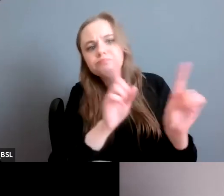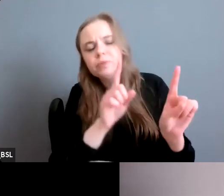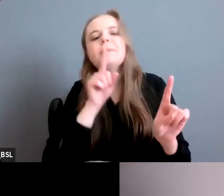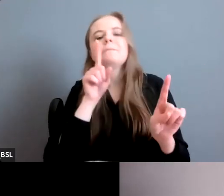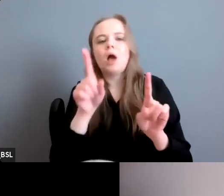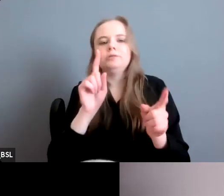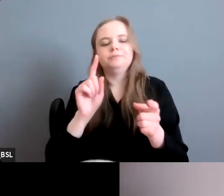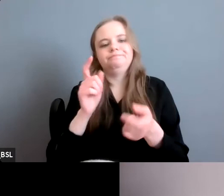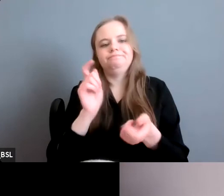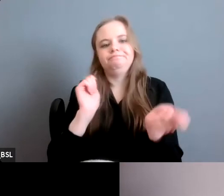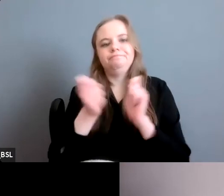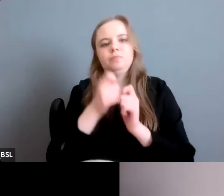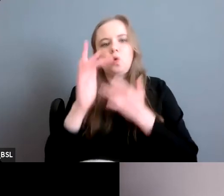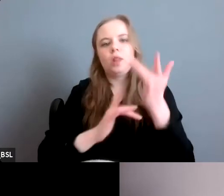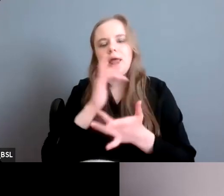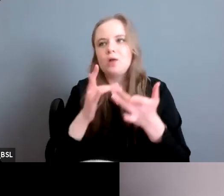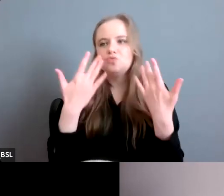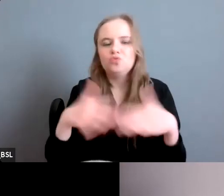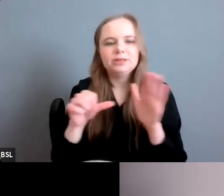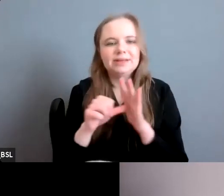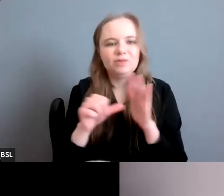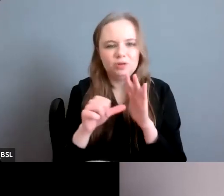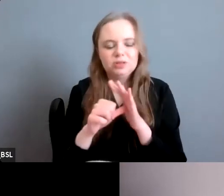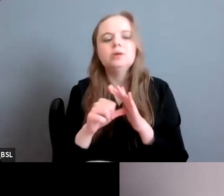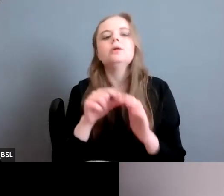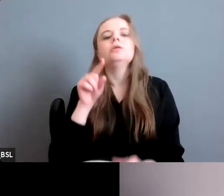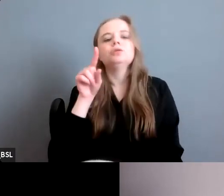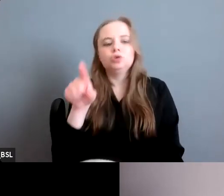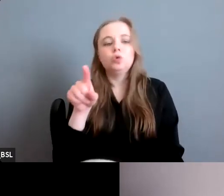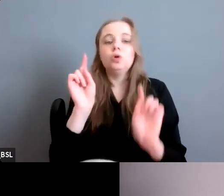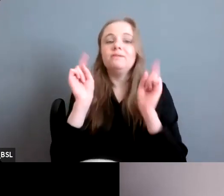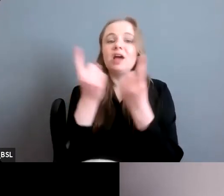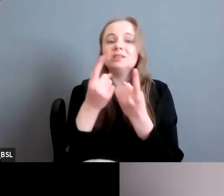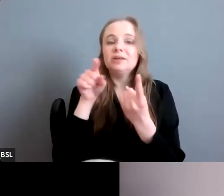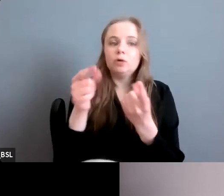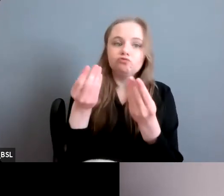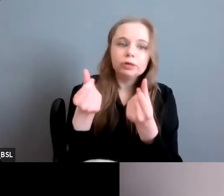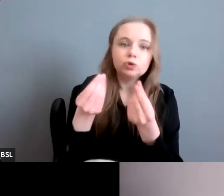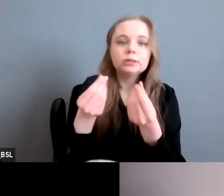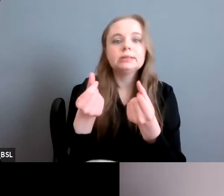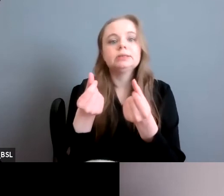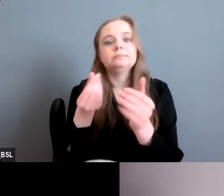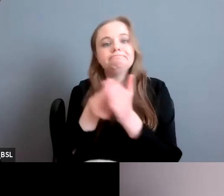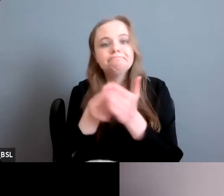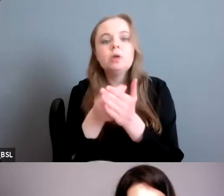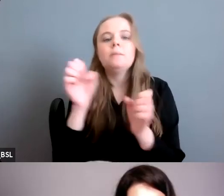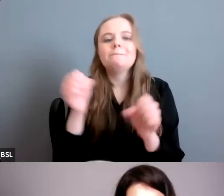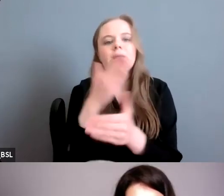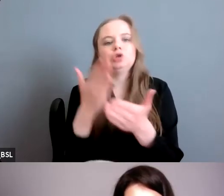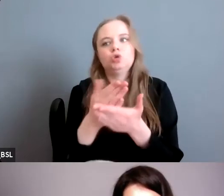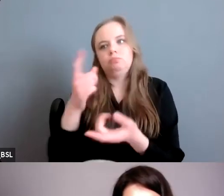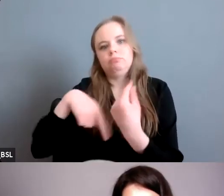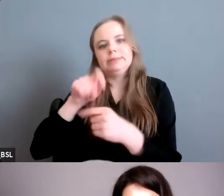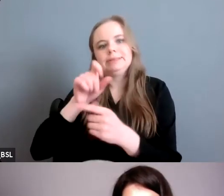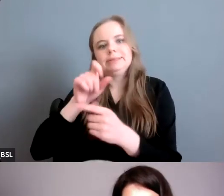So using resources that universities, institutions have to allow for that single point of contact will be really useful. And